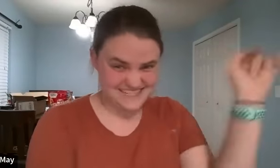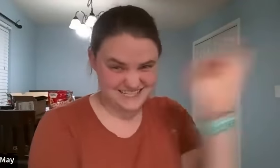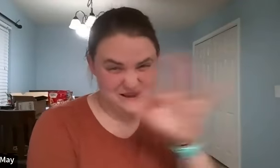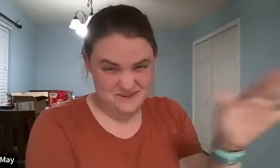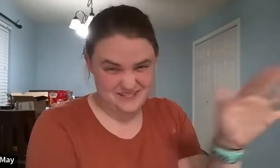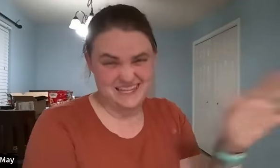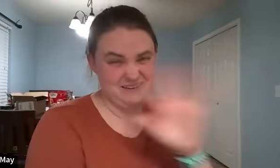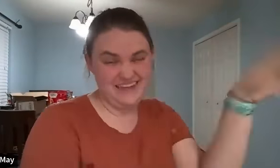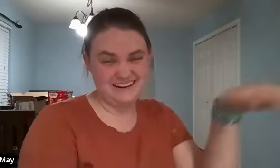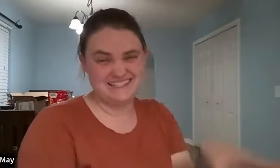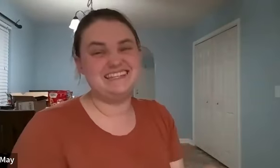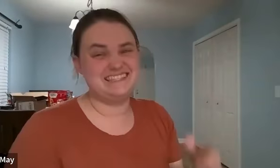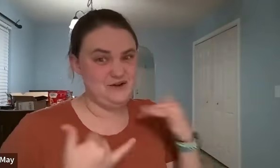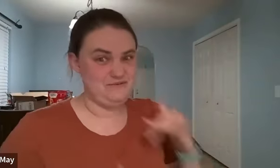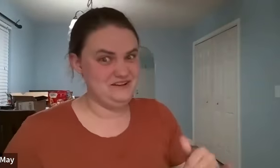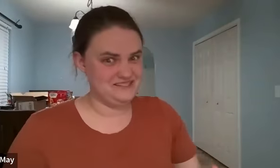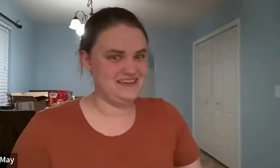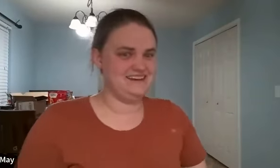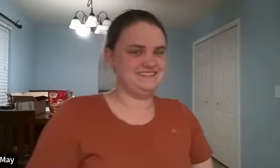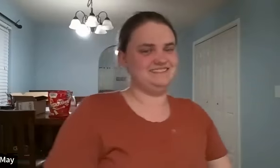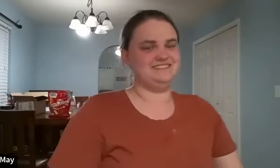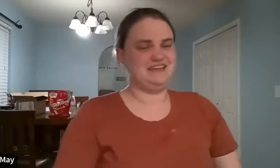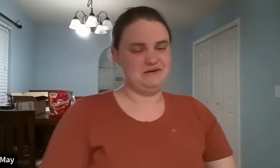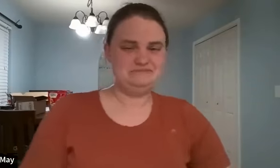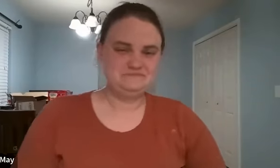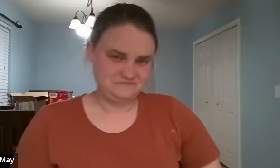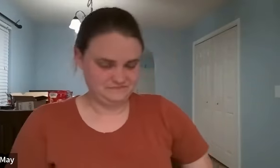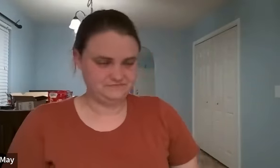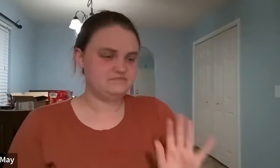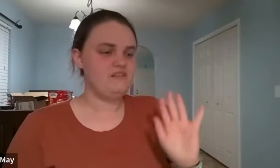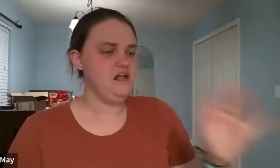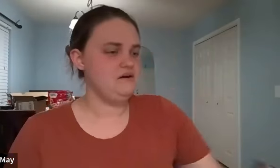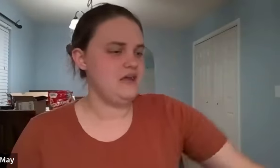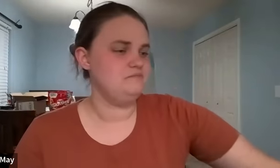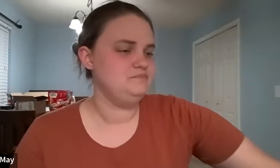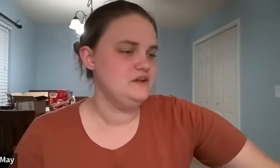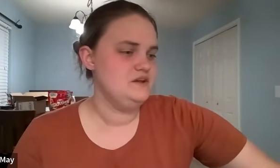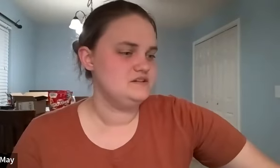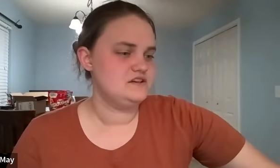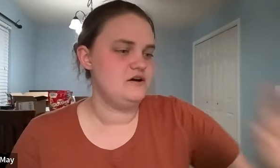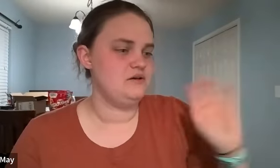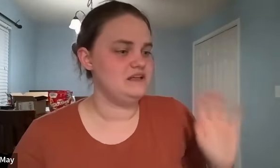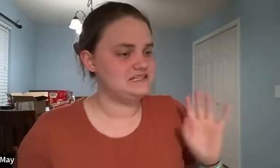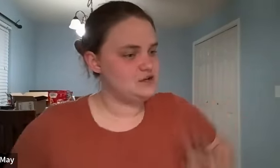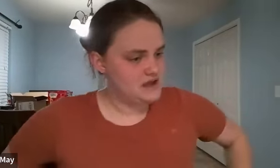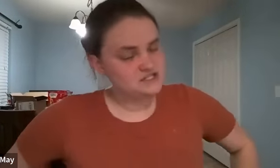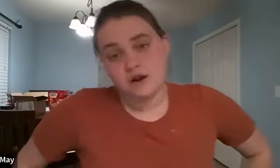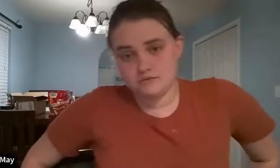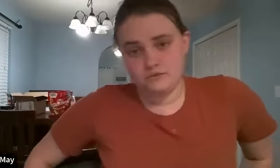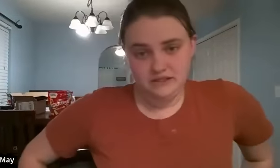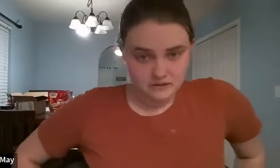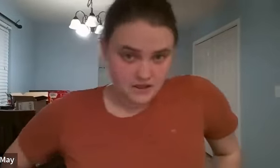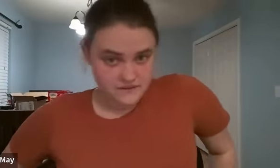just numbers or letters, it's now real signs. So, okay. So let's go back to our week, month, and